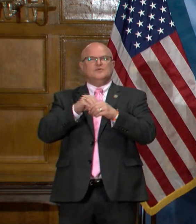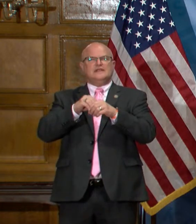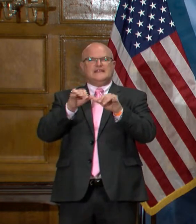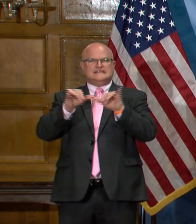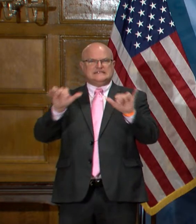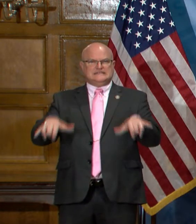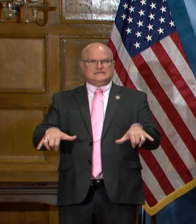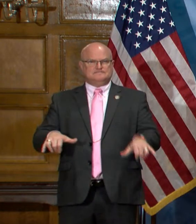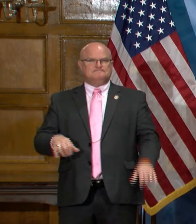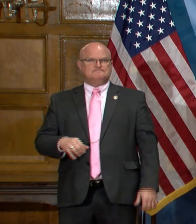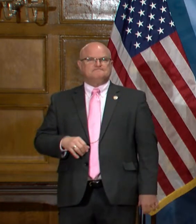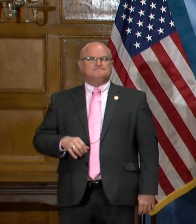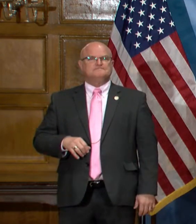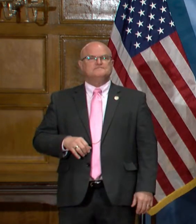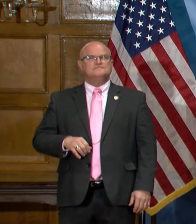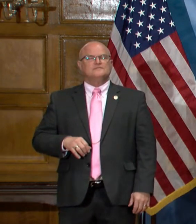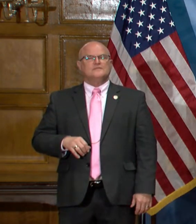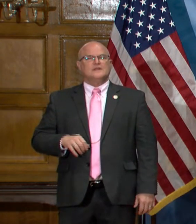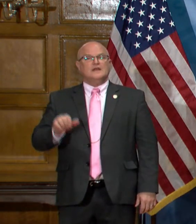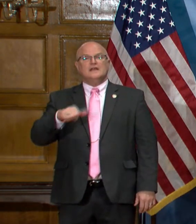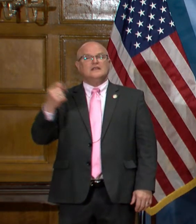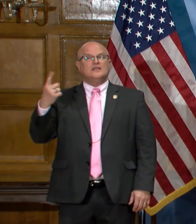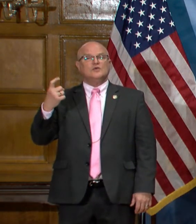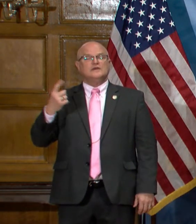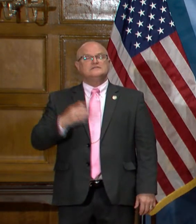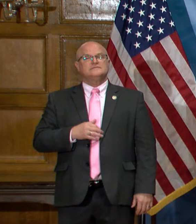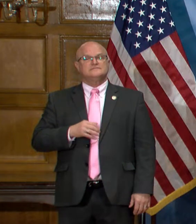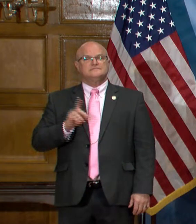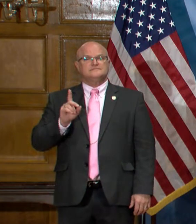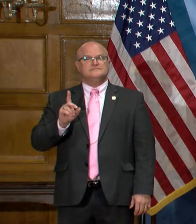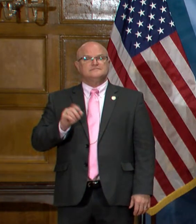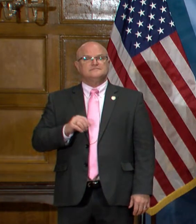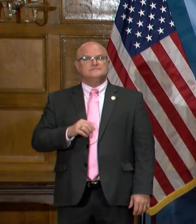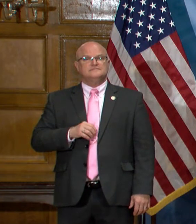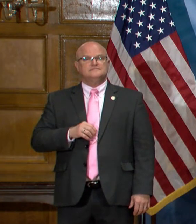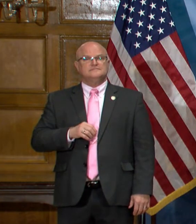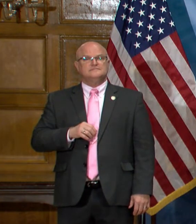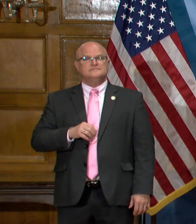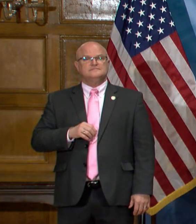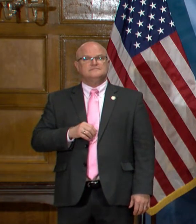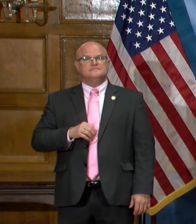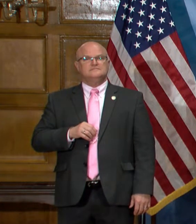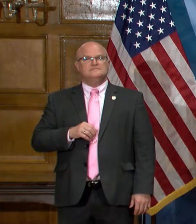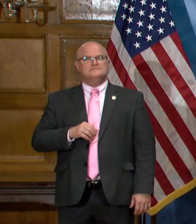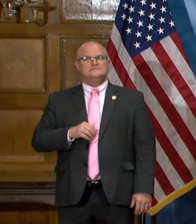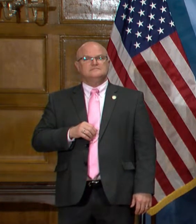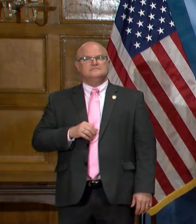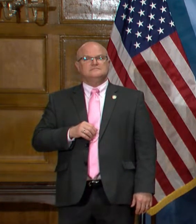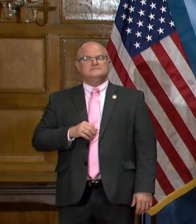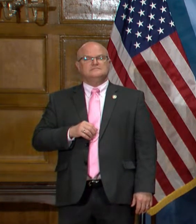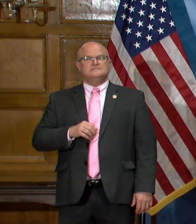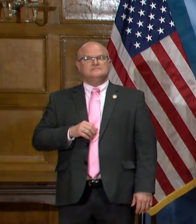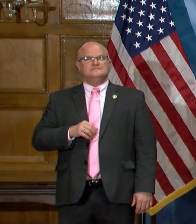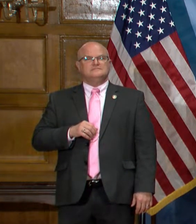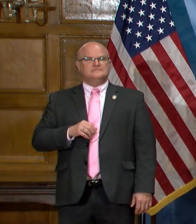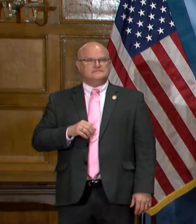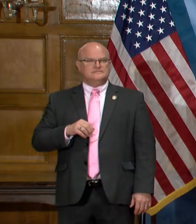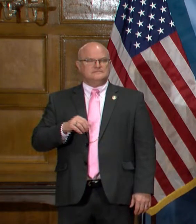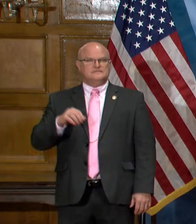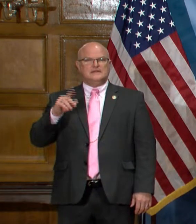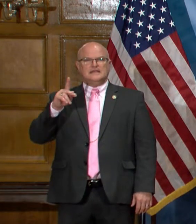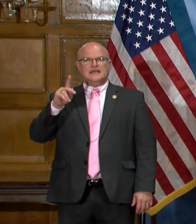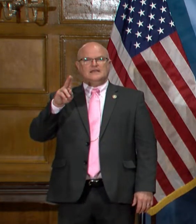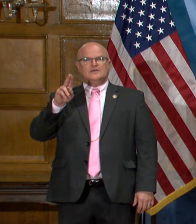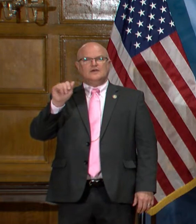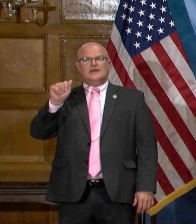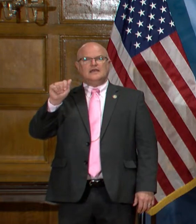the system. Another question. Governor, this is Jacqueline Froelich, and with